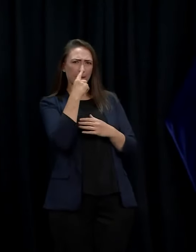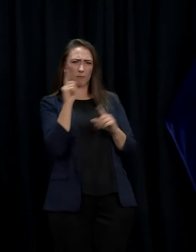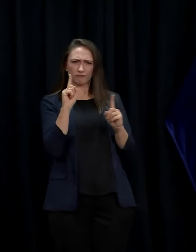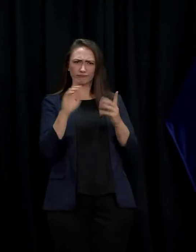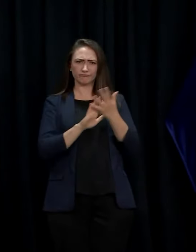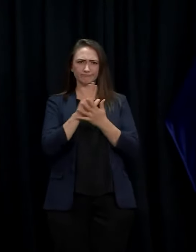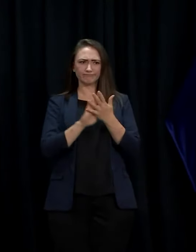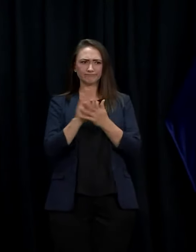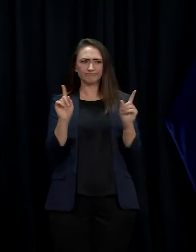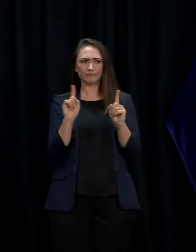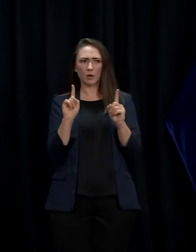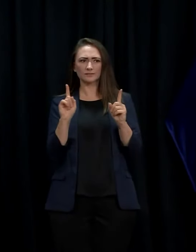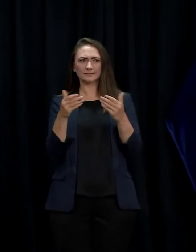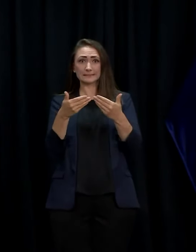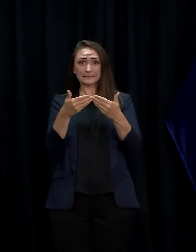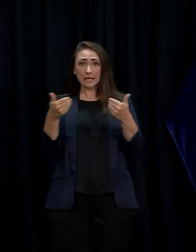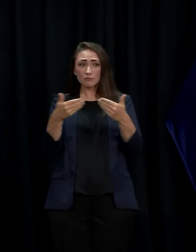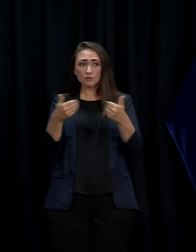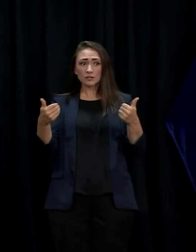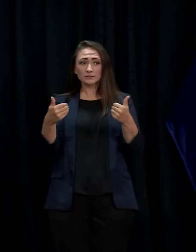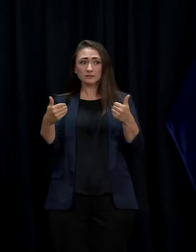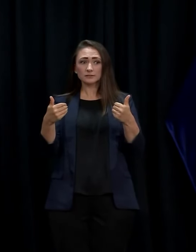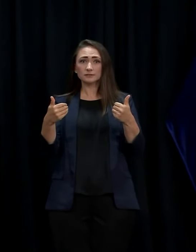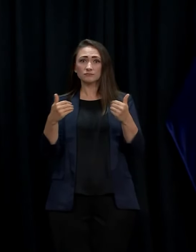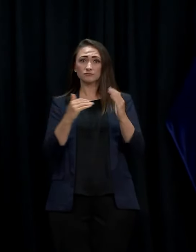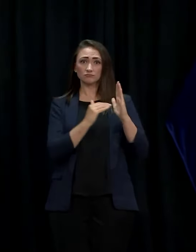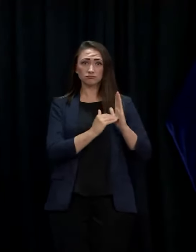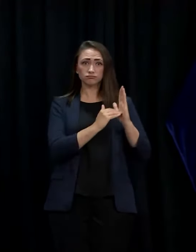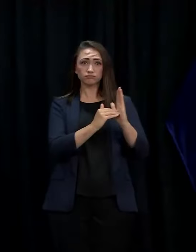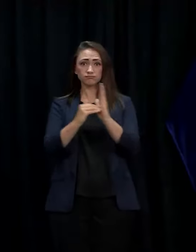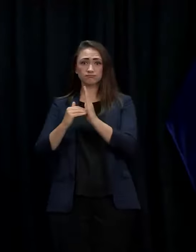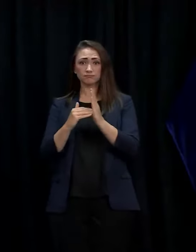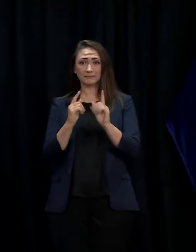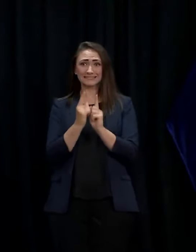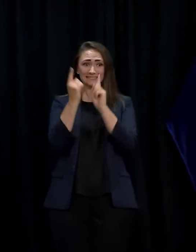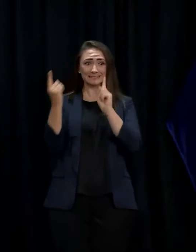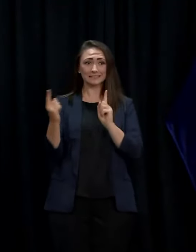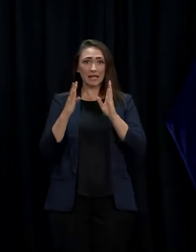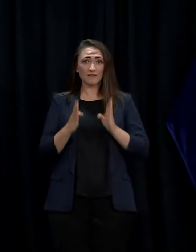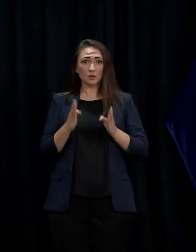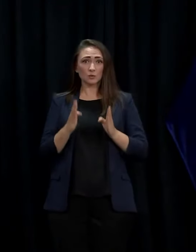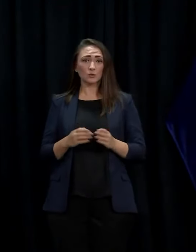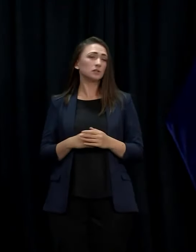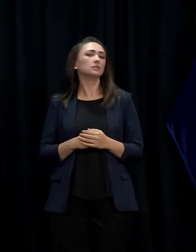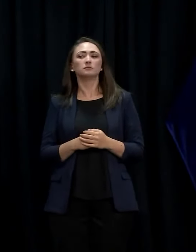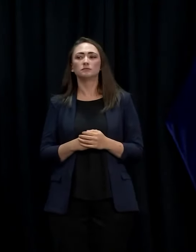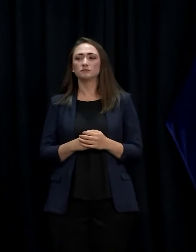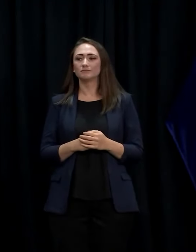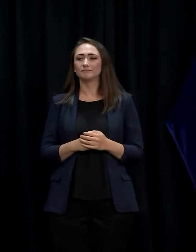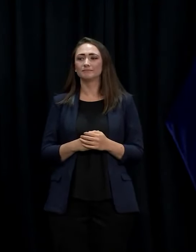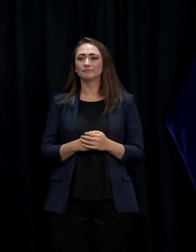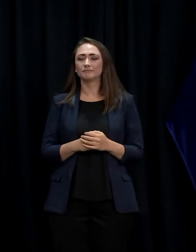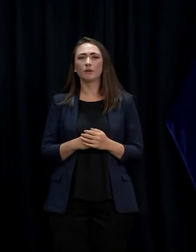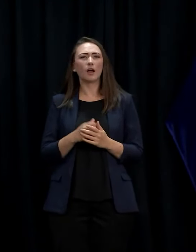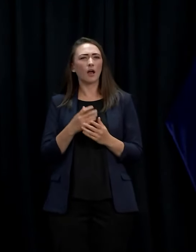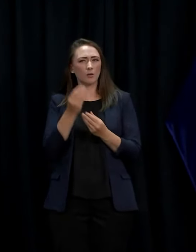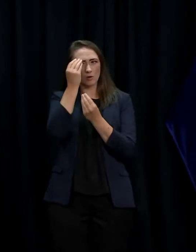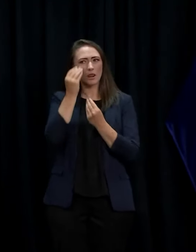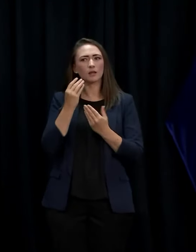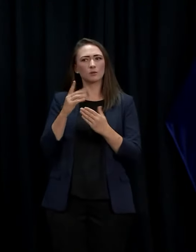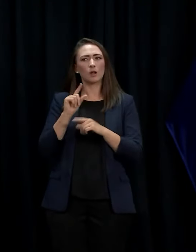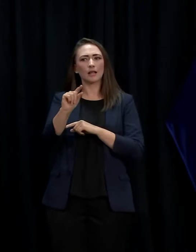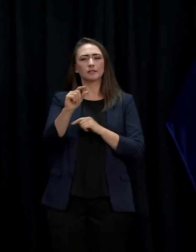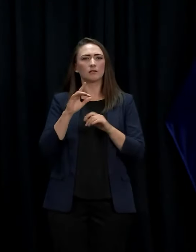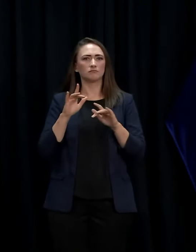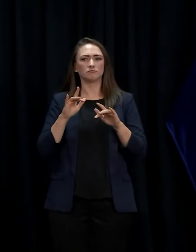venues? At red, it certainly does. At orange, I haven't got my nice sheet in front of me. Let me come back to you on that. Sorry, I just don't have